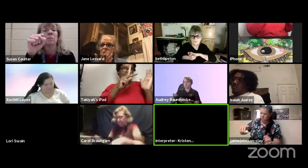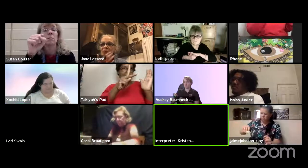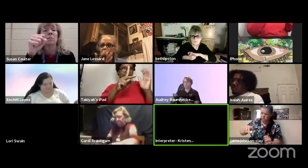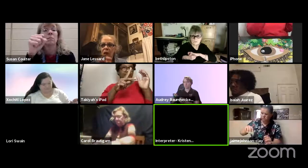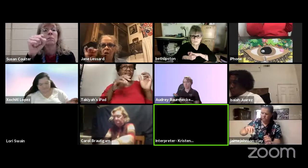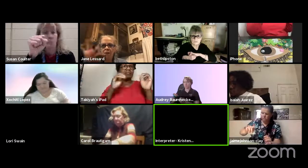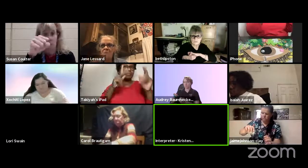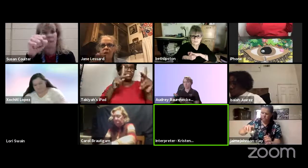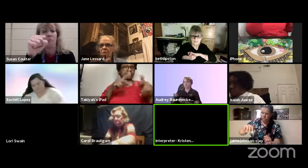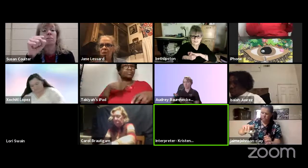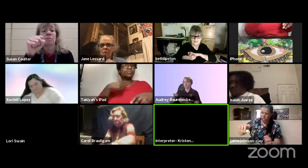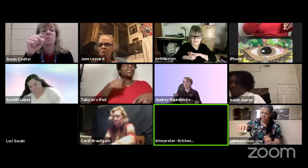their page, if that's okay.